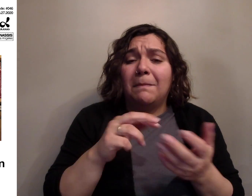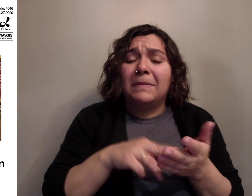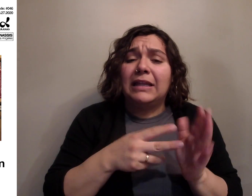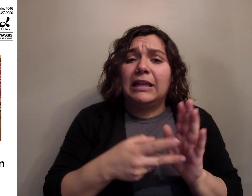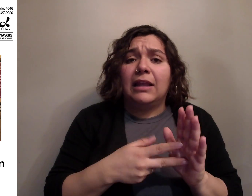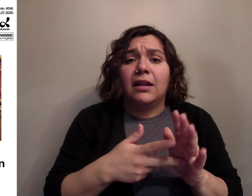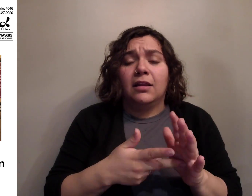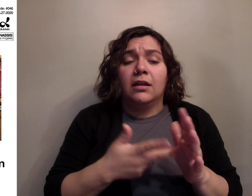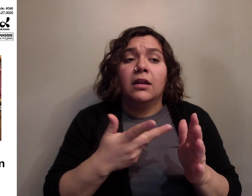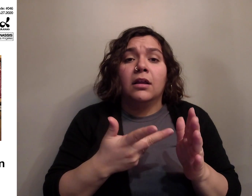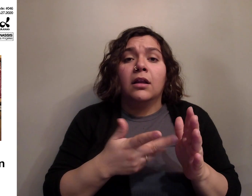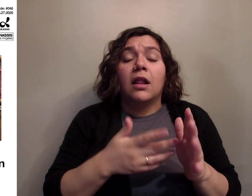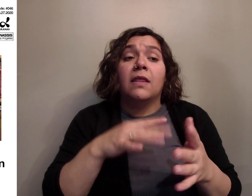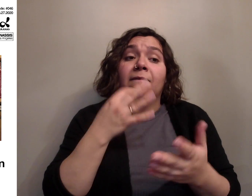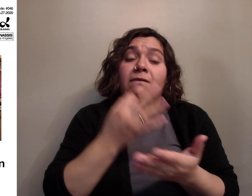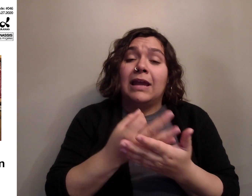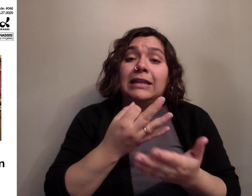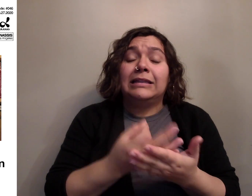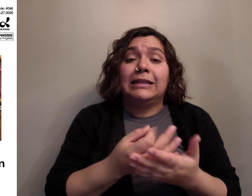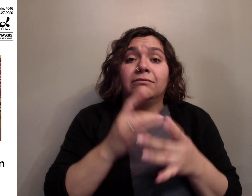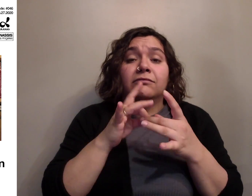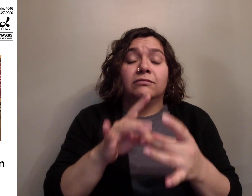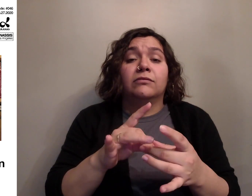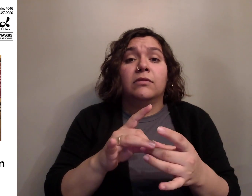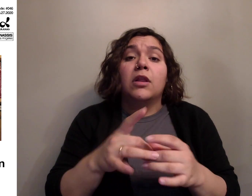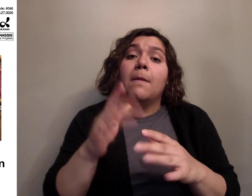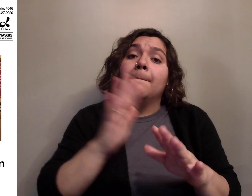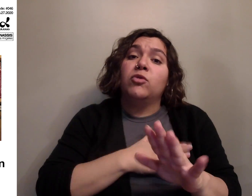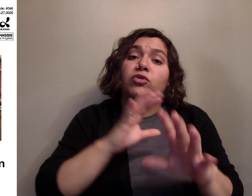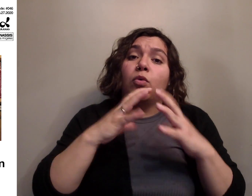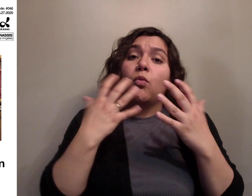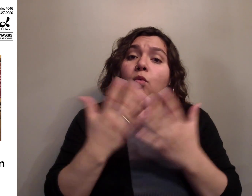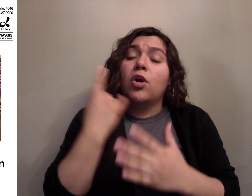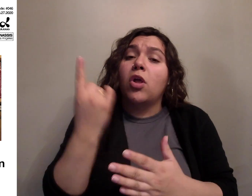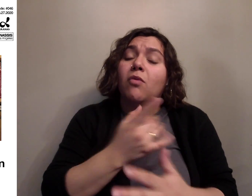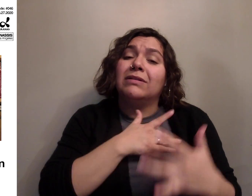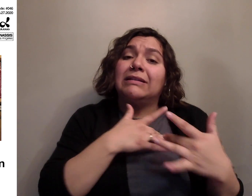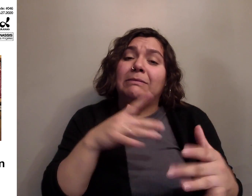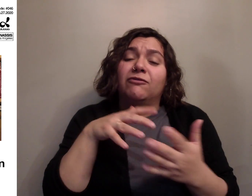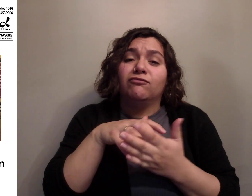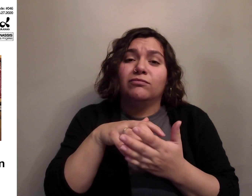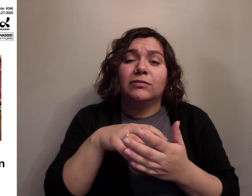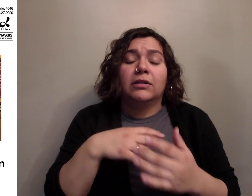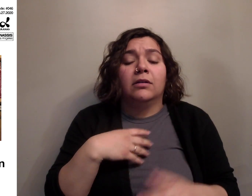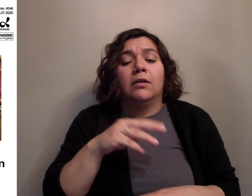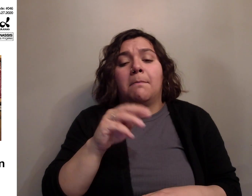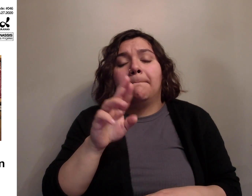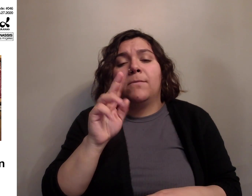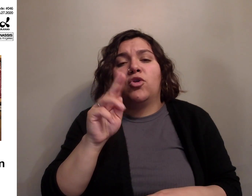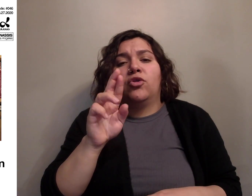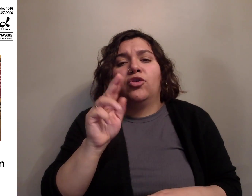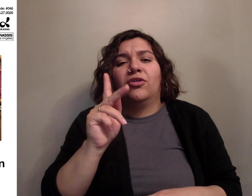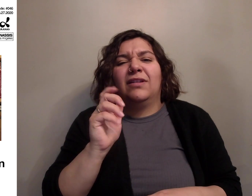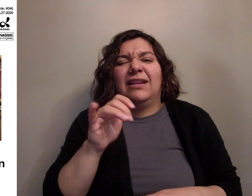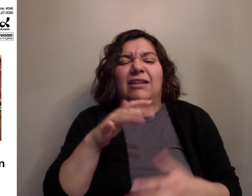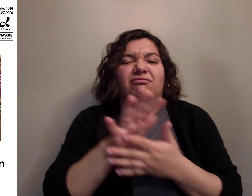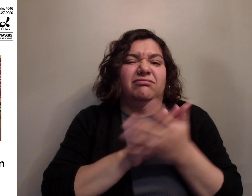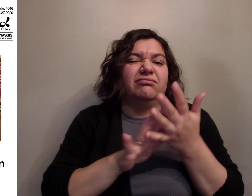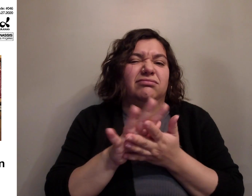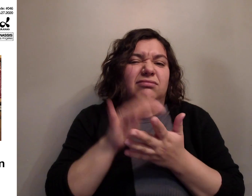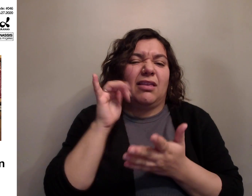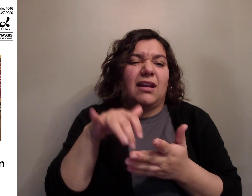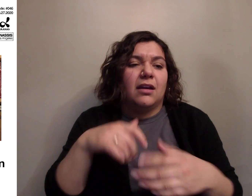danger. The finances of the classical music world have always been fragile and